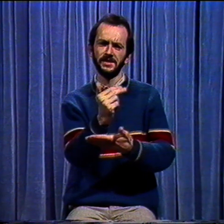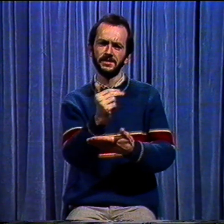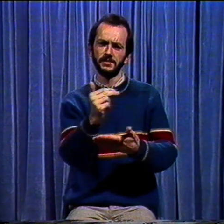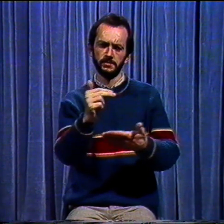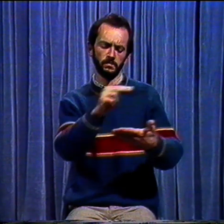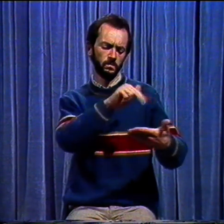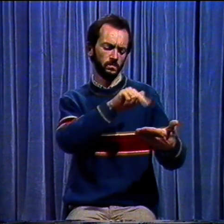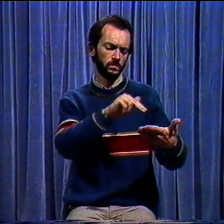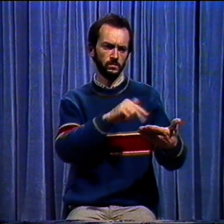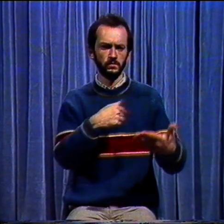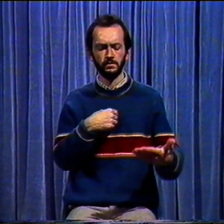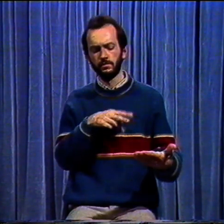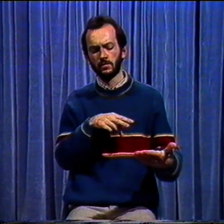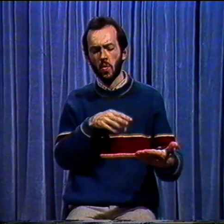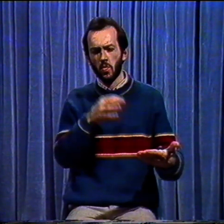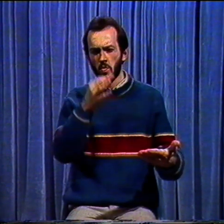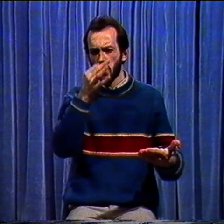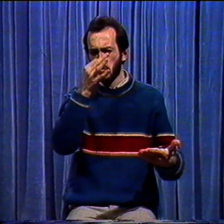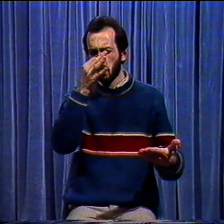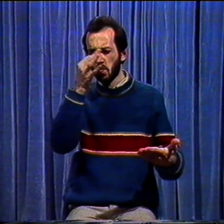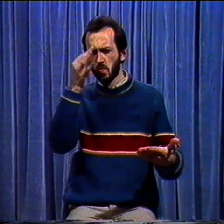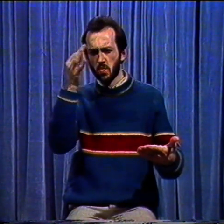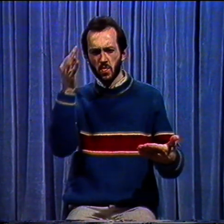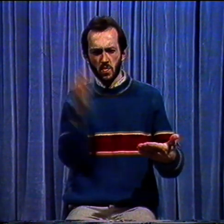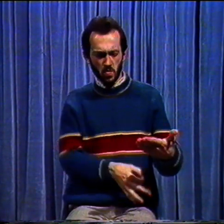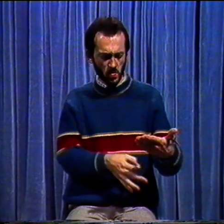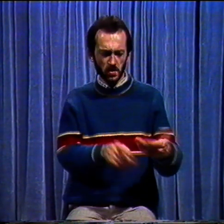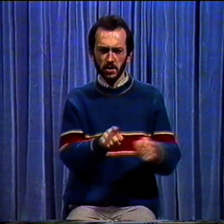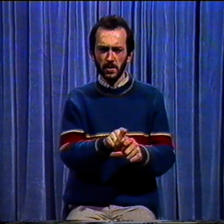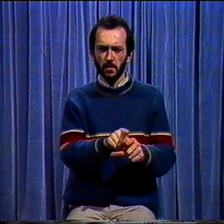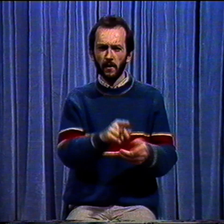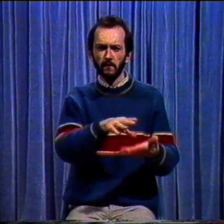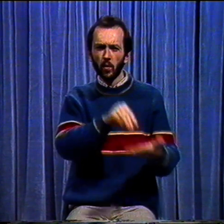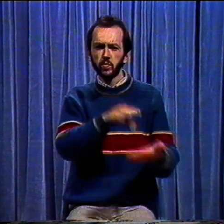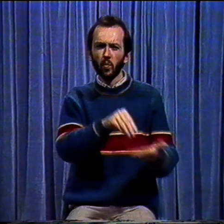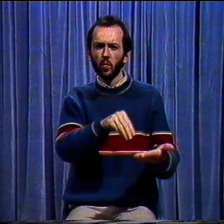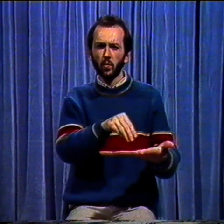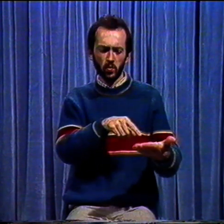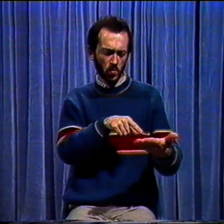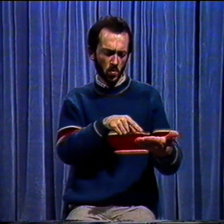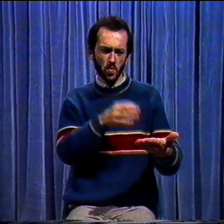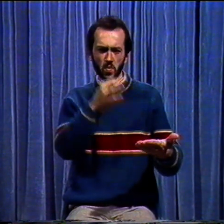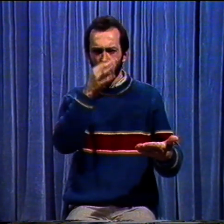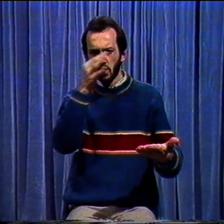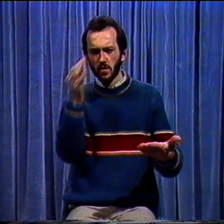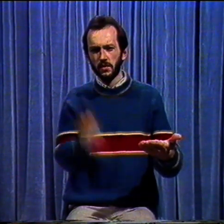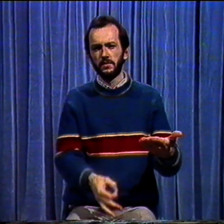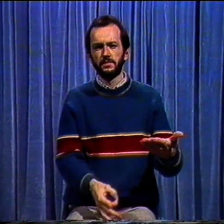There's an artist, and he'd done his artwork, and it was so precise. It was exactly the same as a photograph.